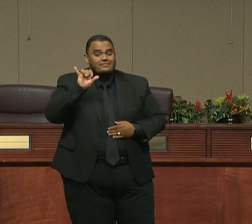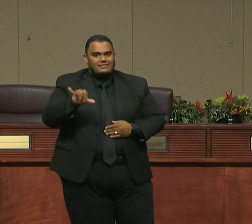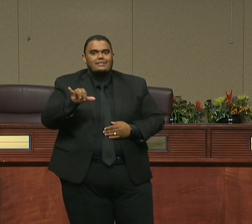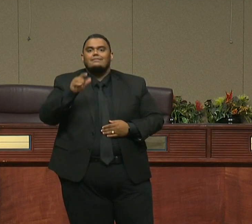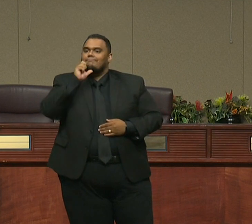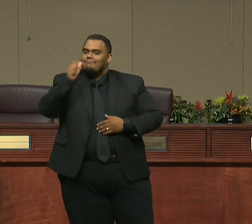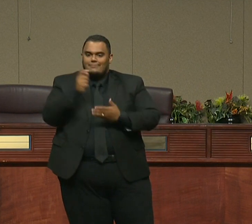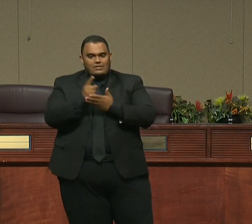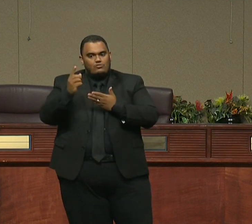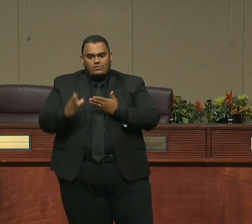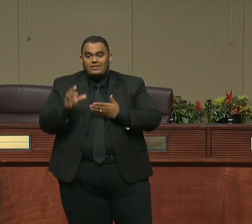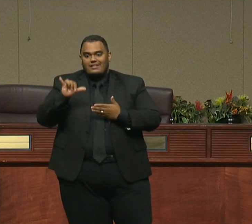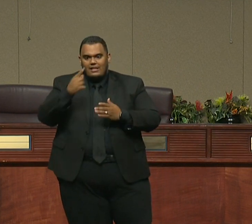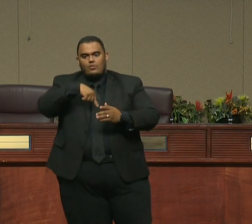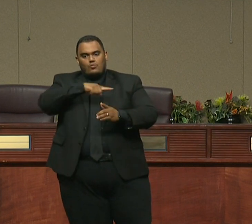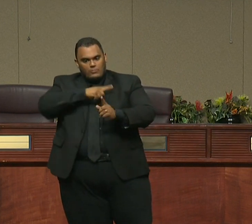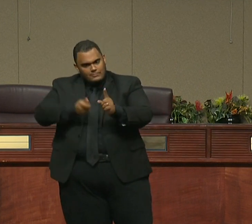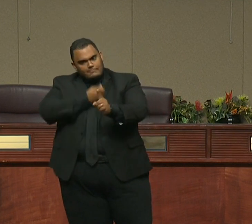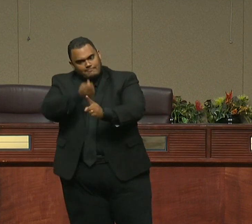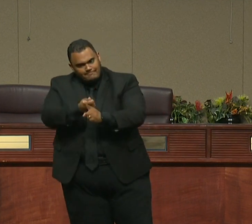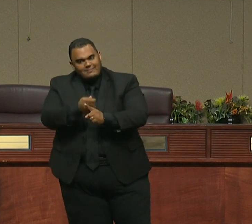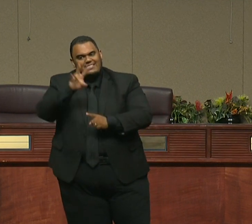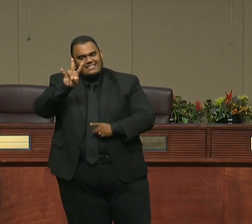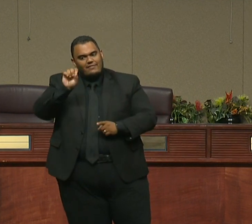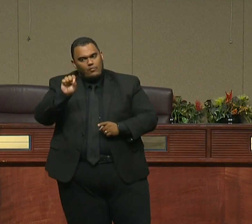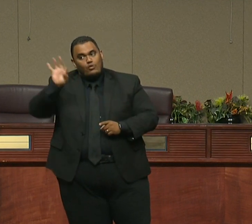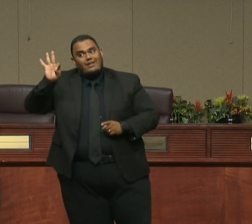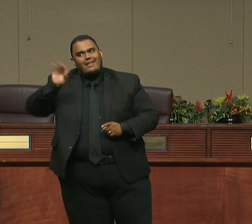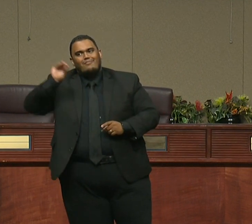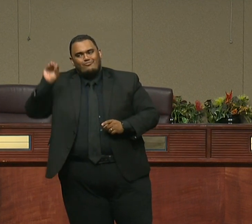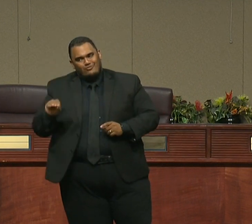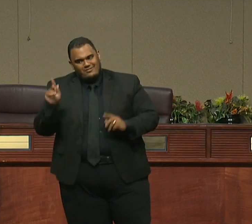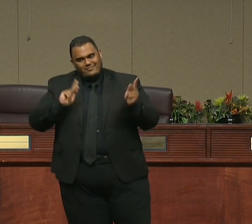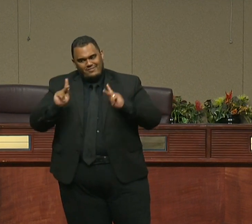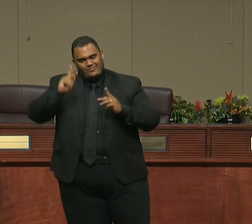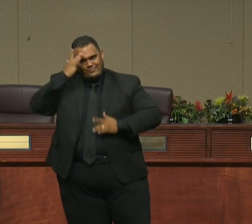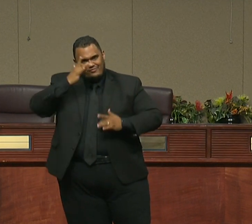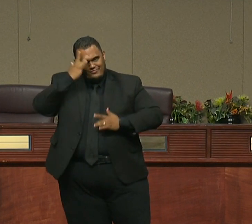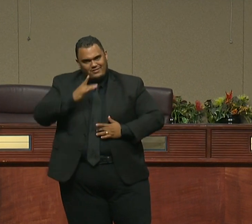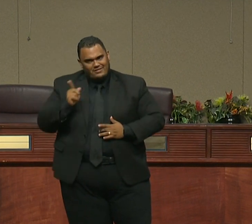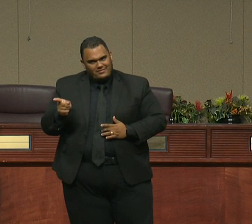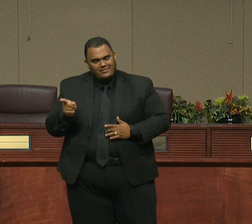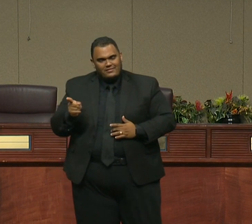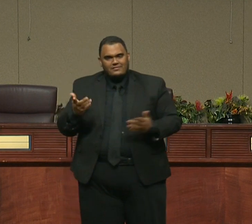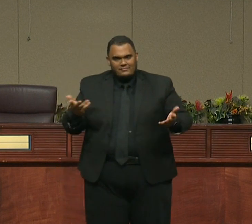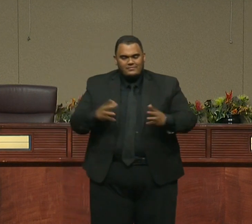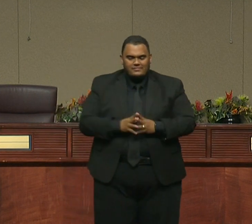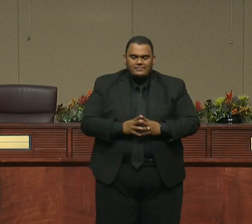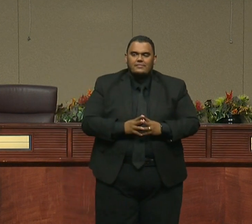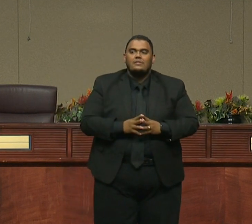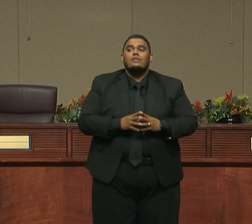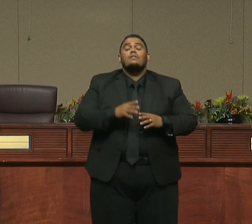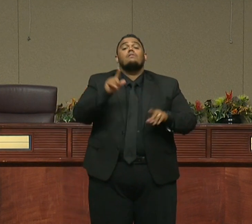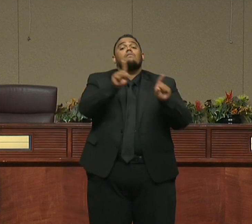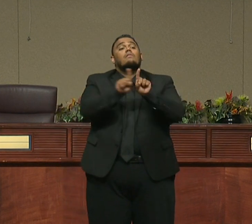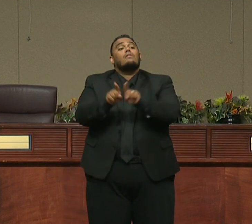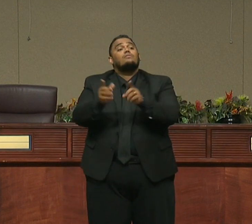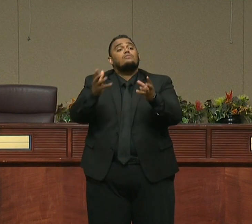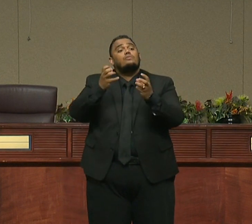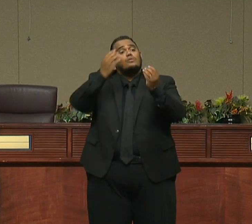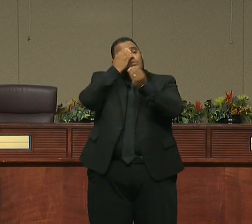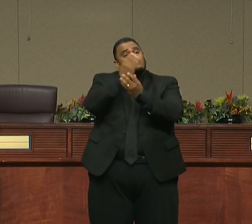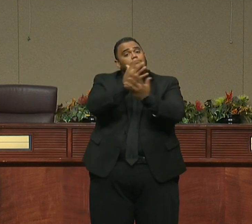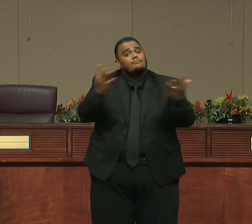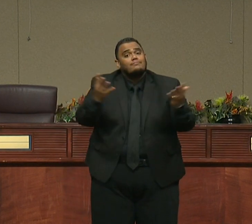7.9%, or not a weekend without interruption of testing. Also, I want to highlight to you some